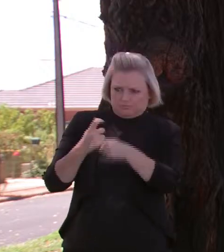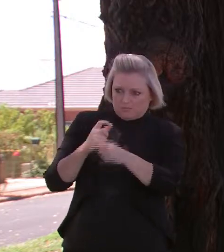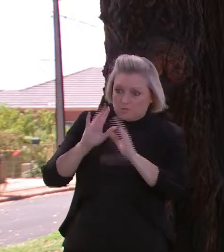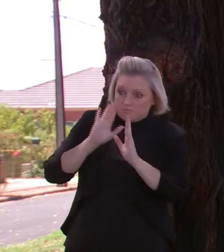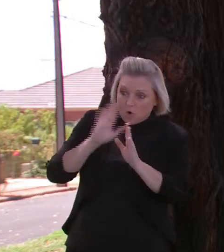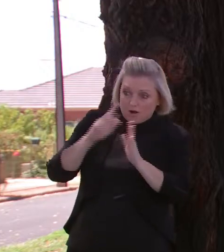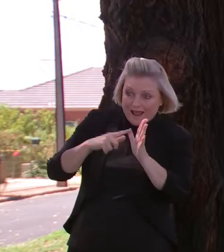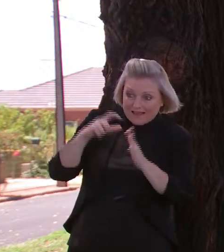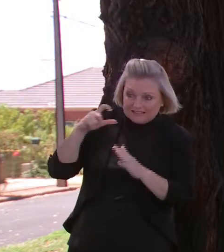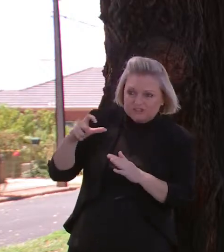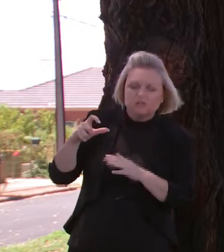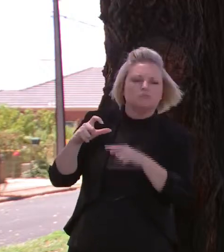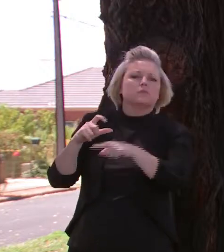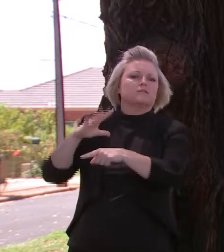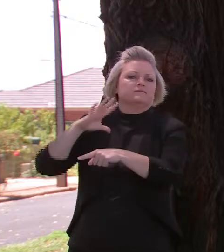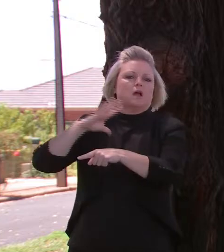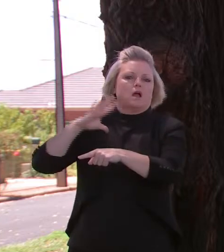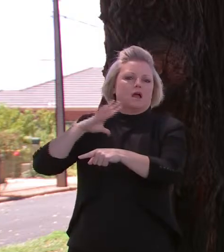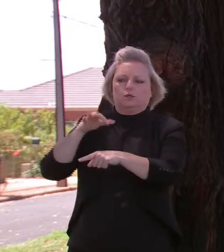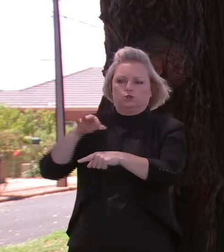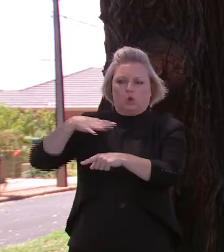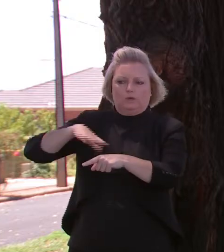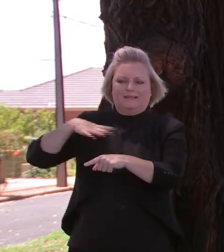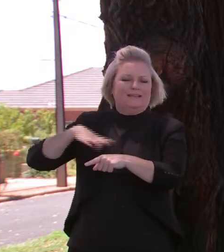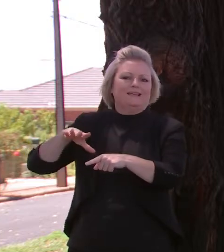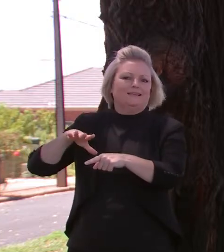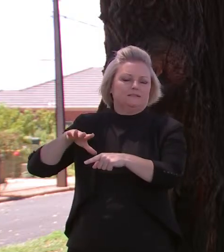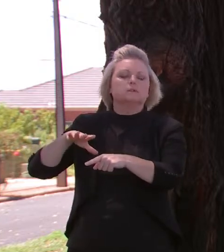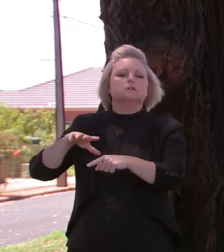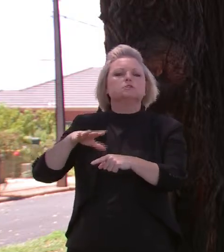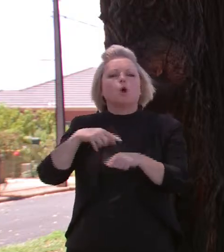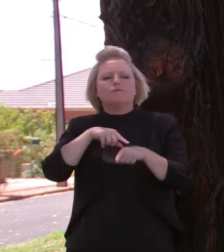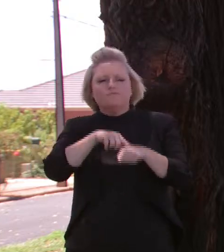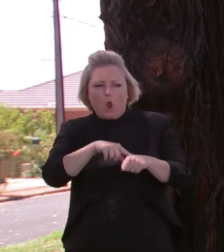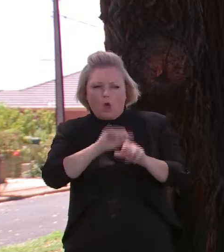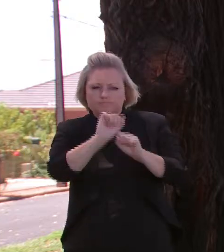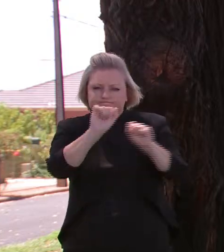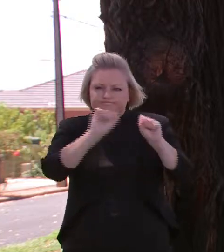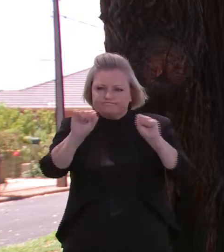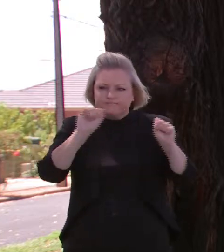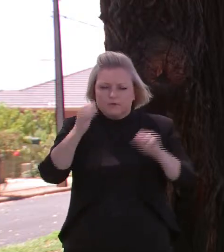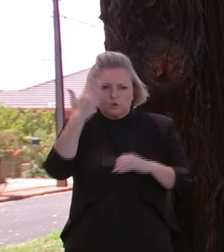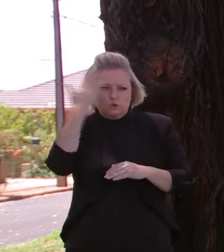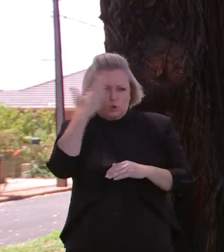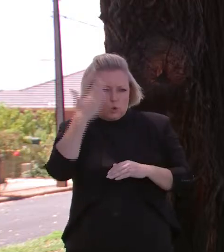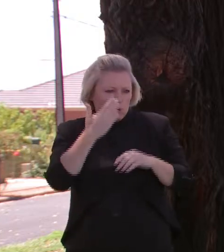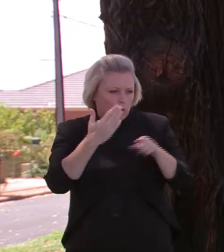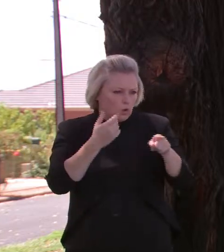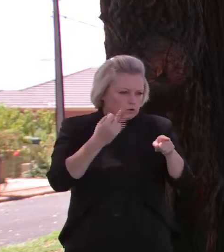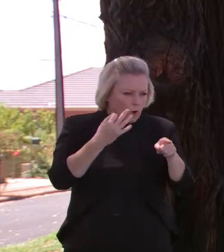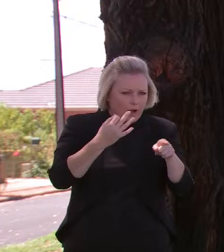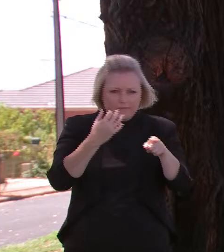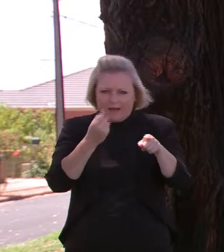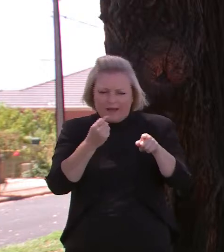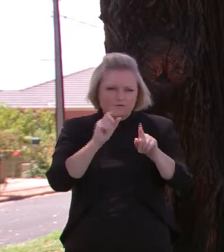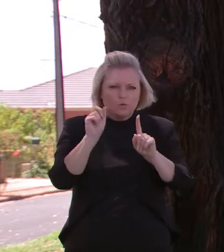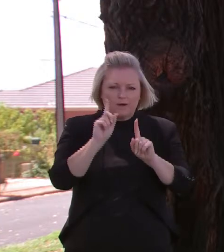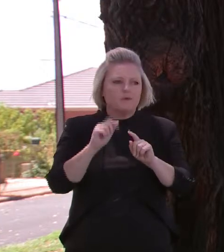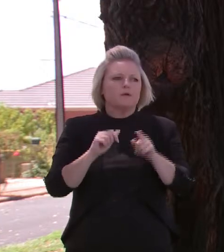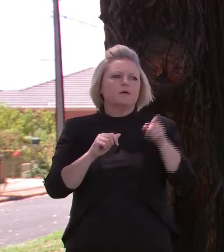that some of our older sites might potentially have, and so they'll be distributed to every corner of South Australia. So how did you know to